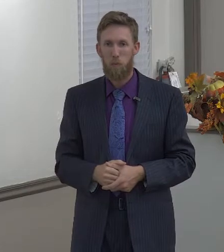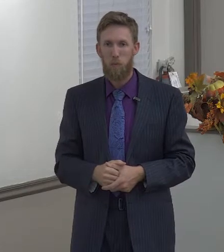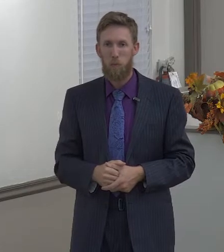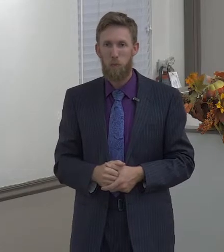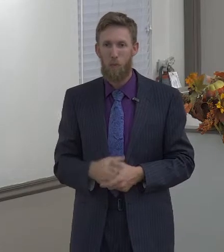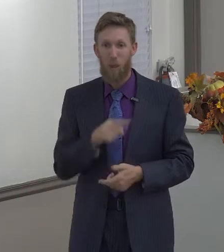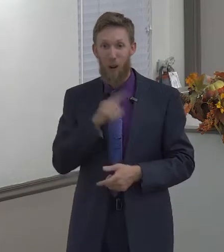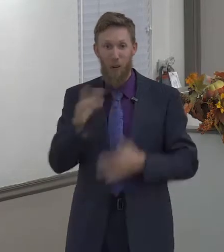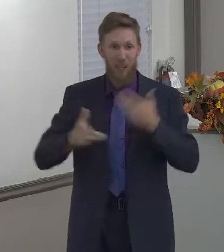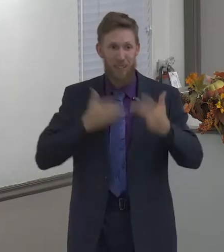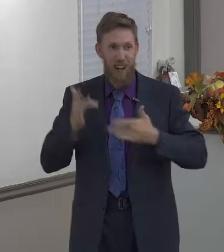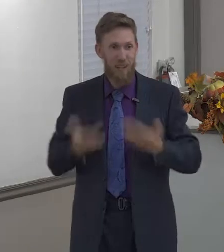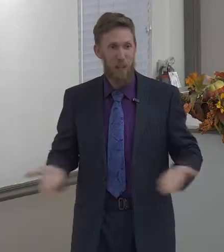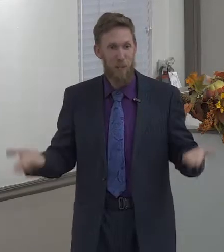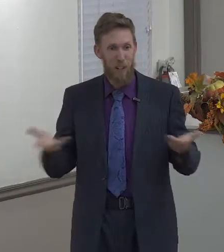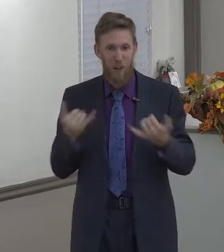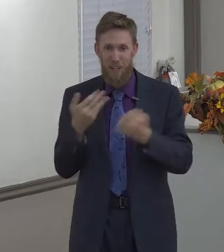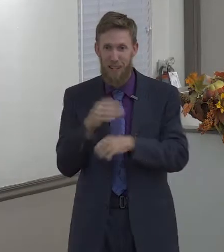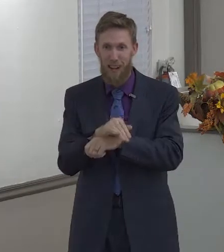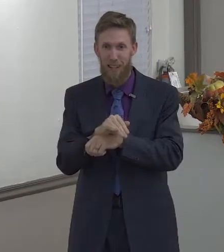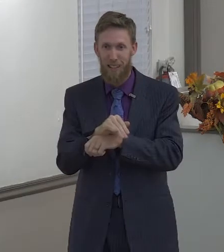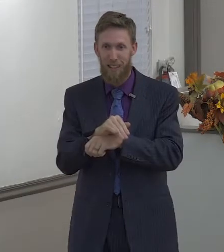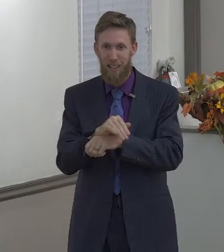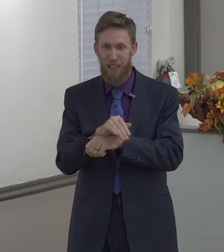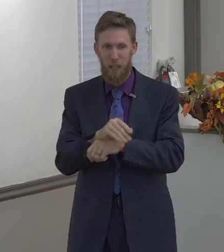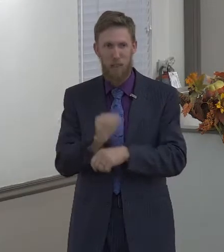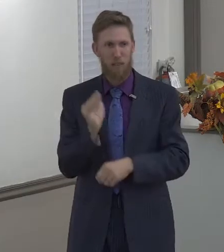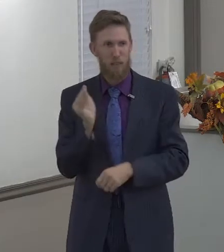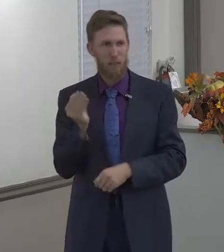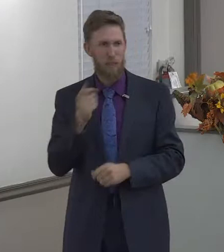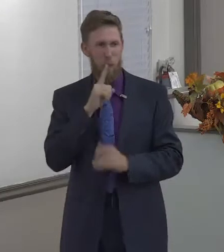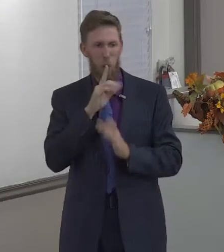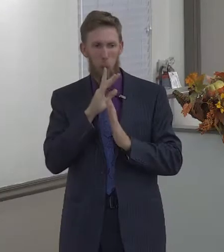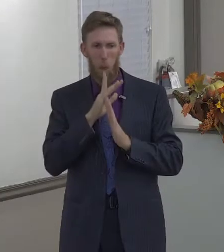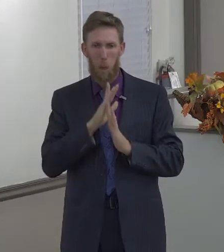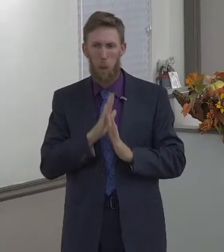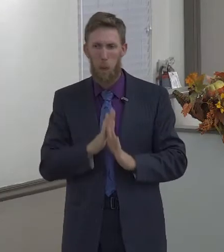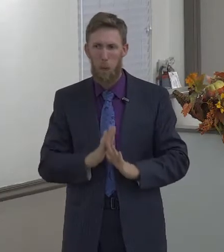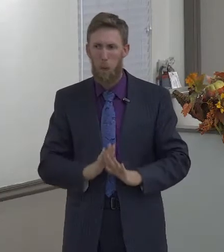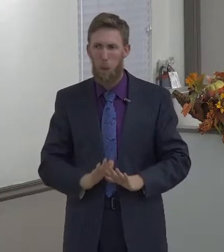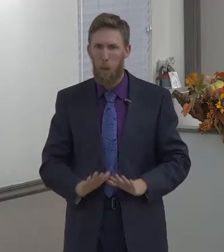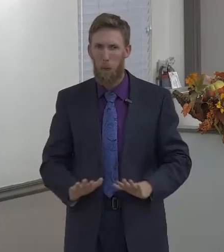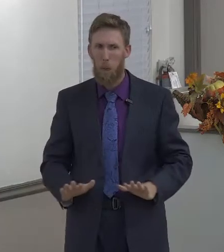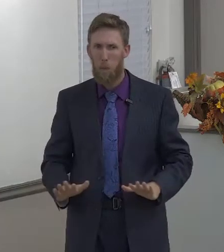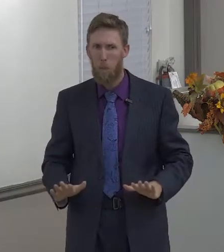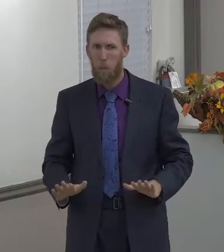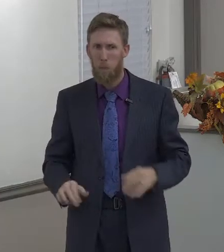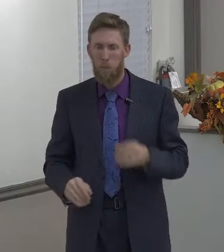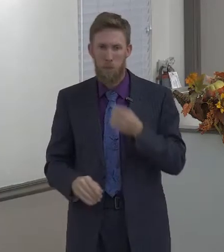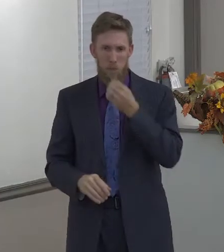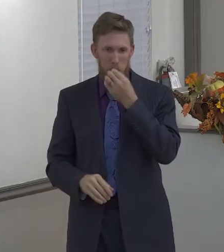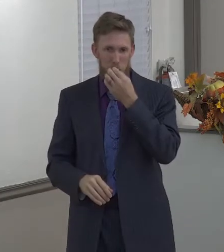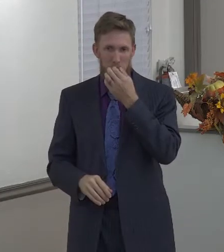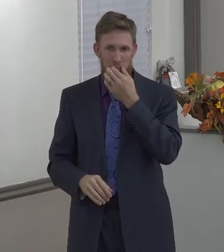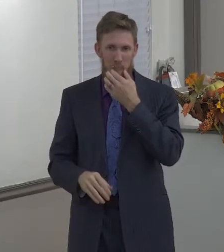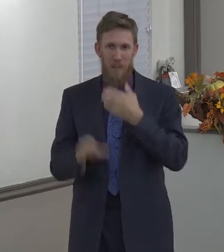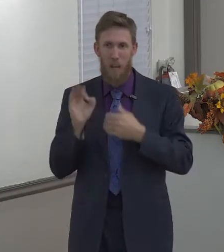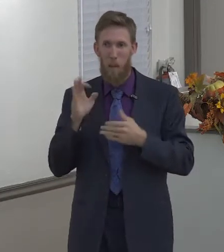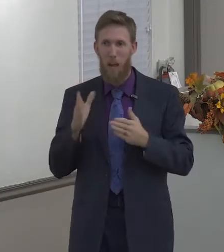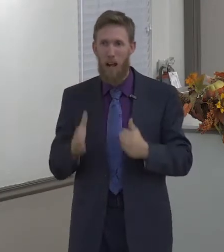Pastor often asks, would you rather be here than in jail? And I'm not going to ask that question tonight because Terry always says